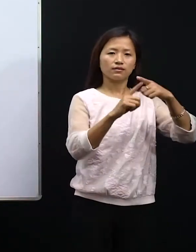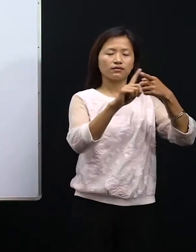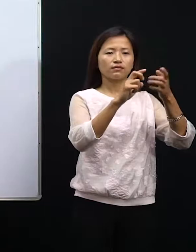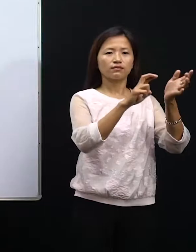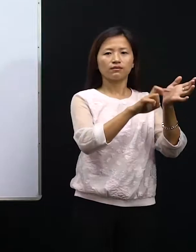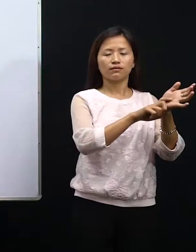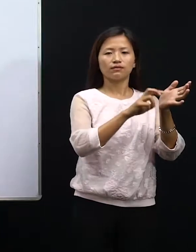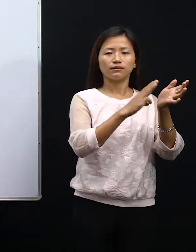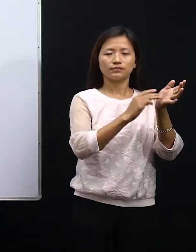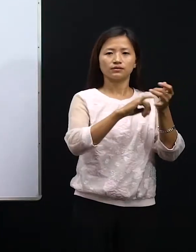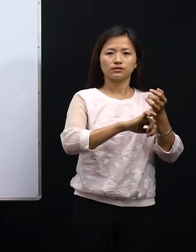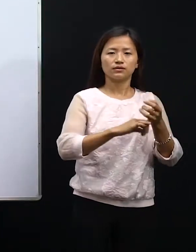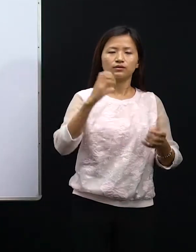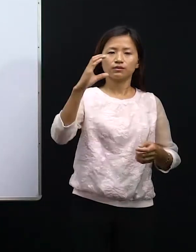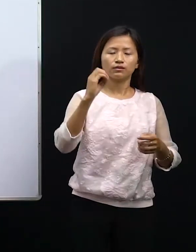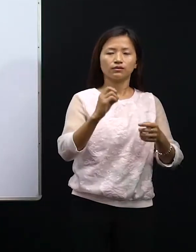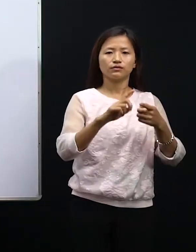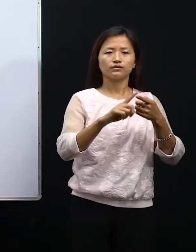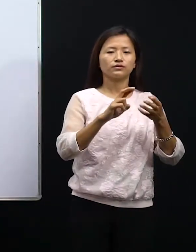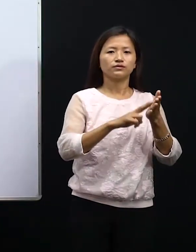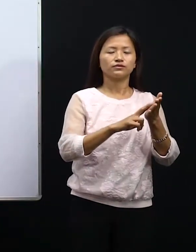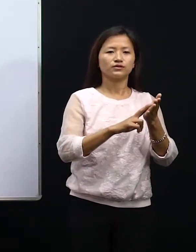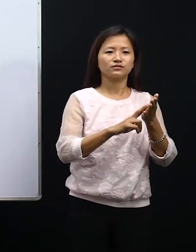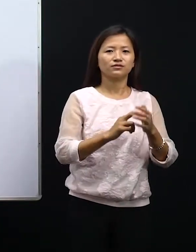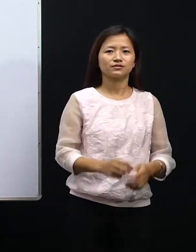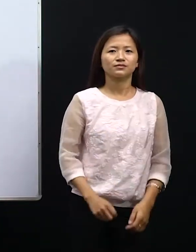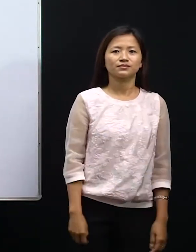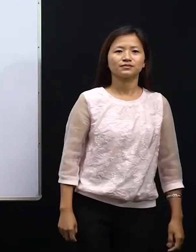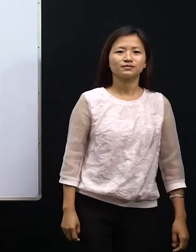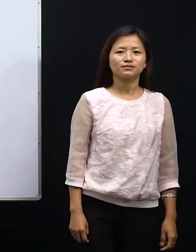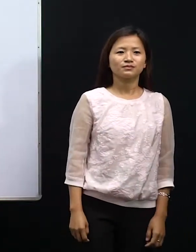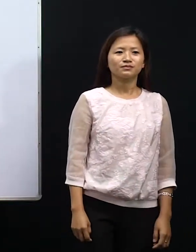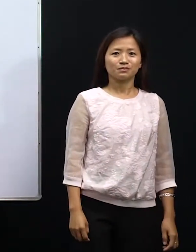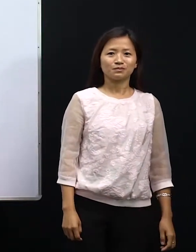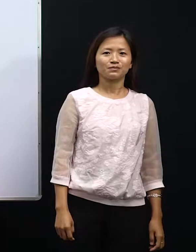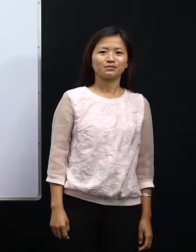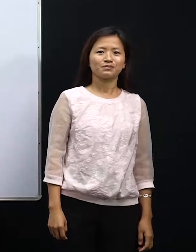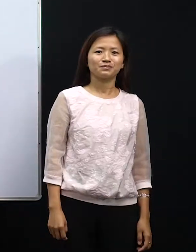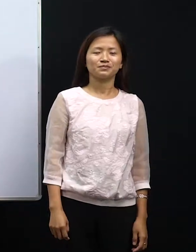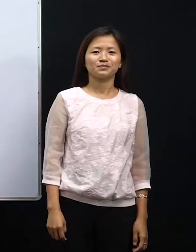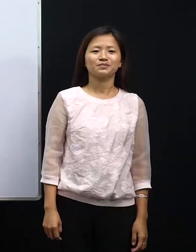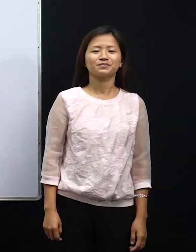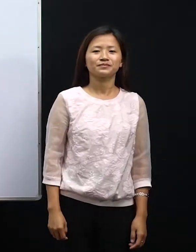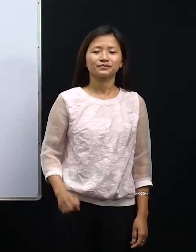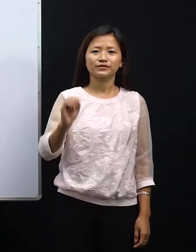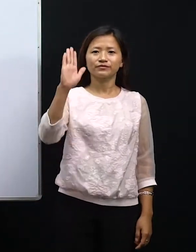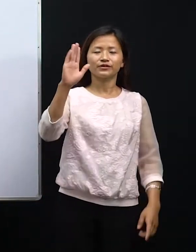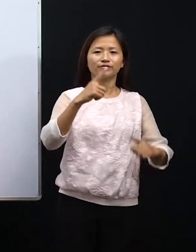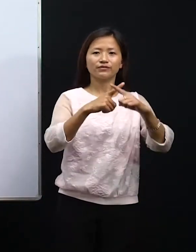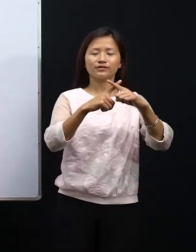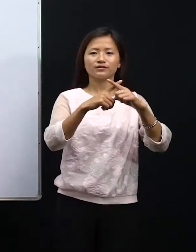their coefficients. Okay, so for the first question, the expression is